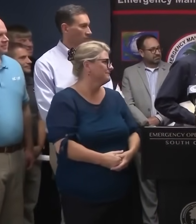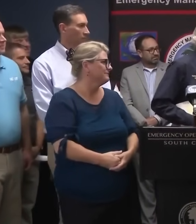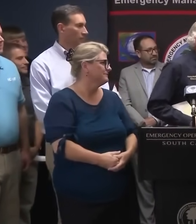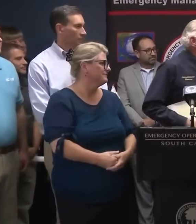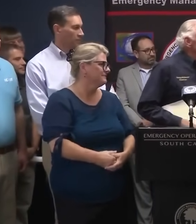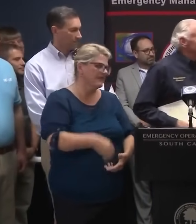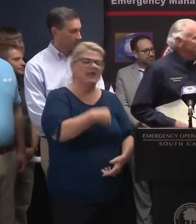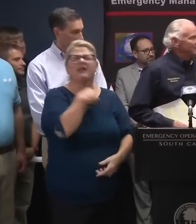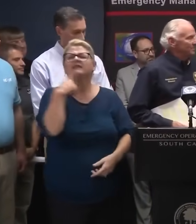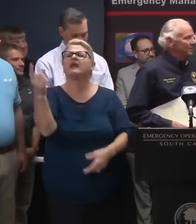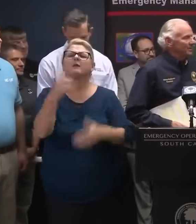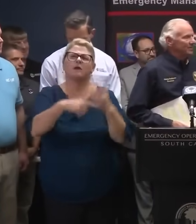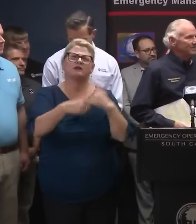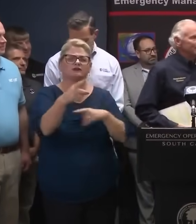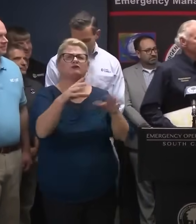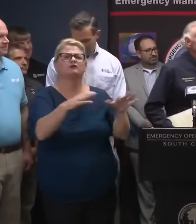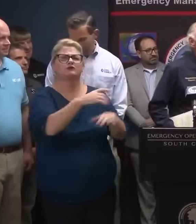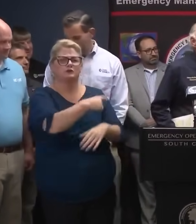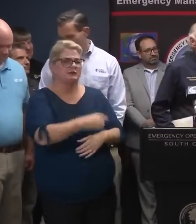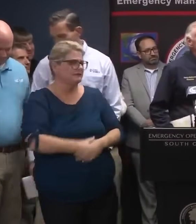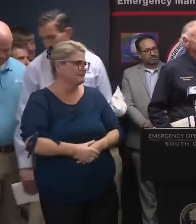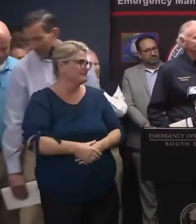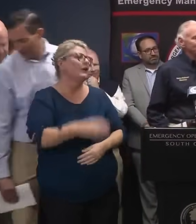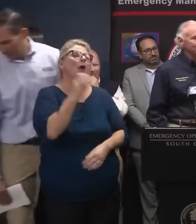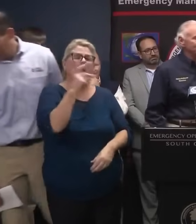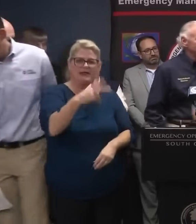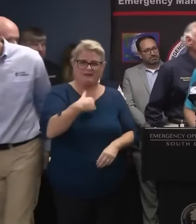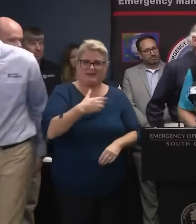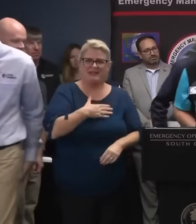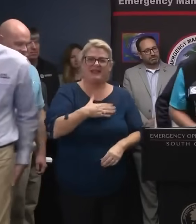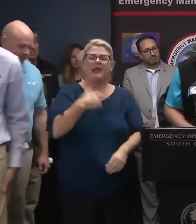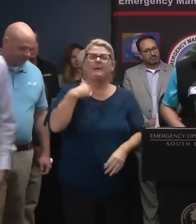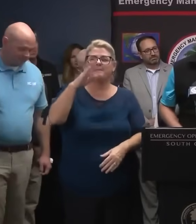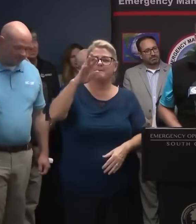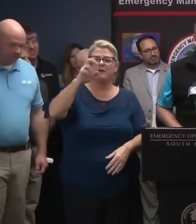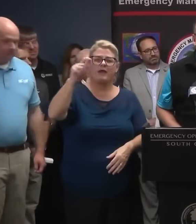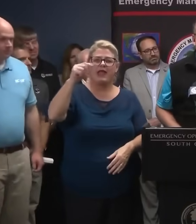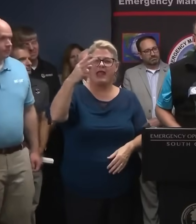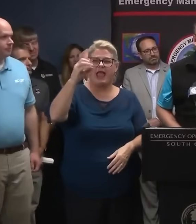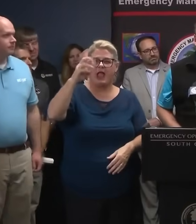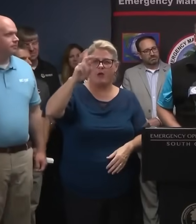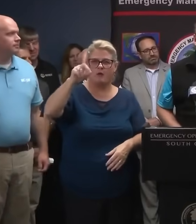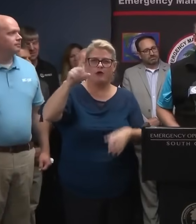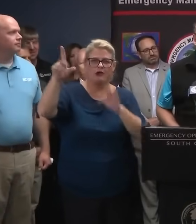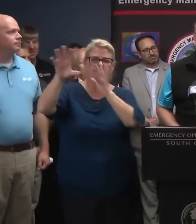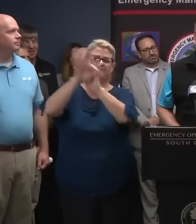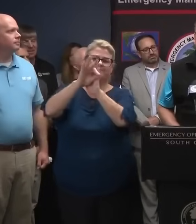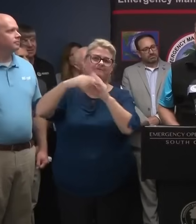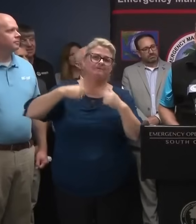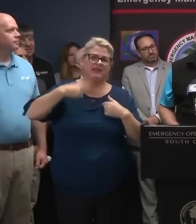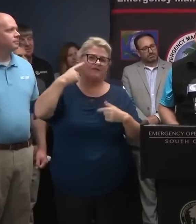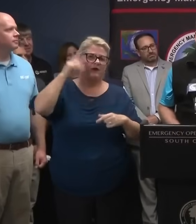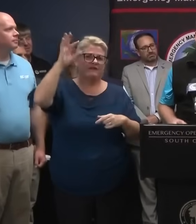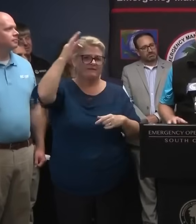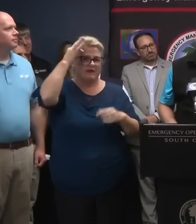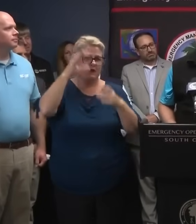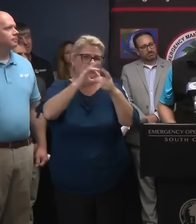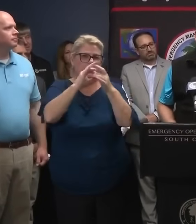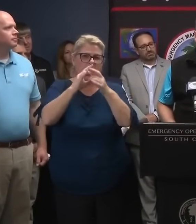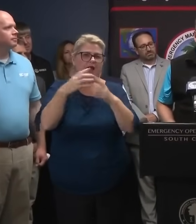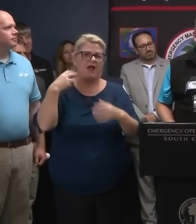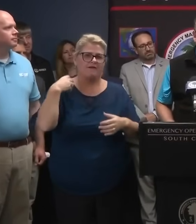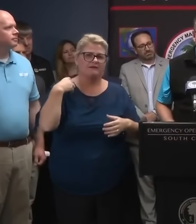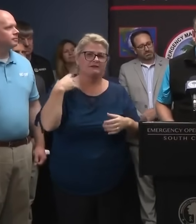you. Tell him what you're doing, please. Okay, sure, be glad to. Hi, I'm Brett Howard. I've been appointed as the federal coordinating officer